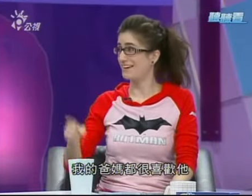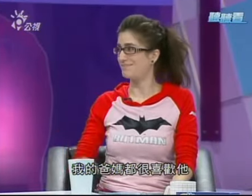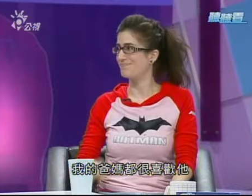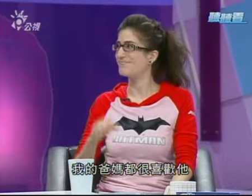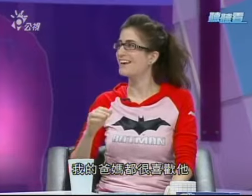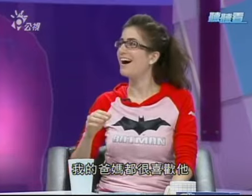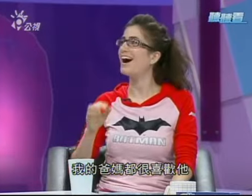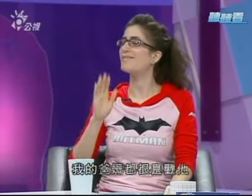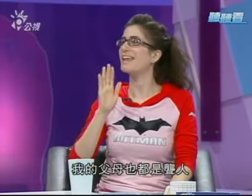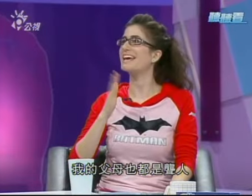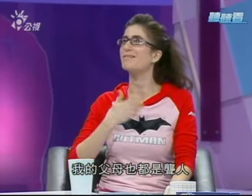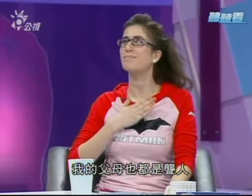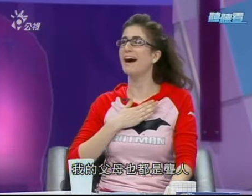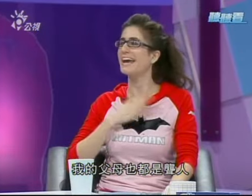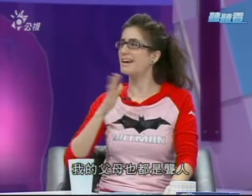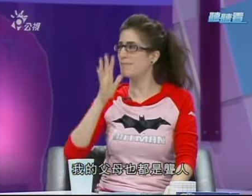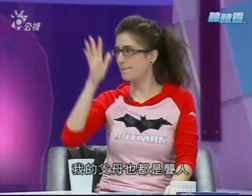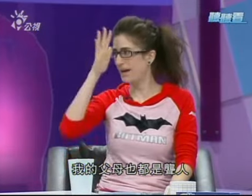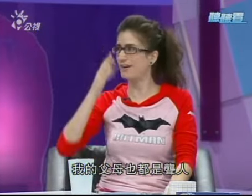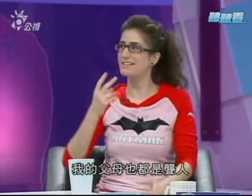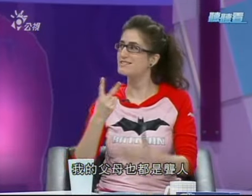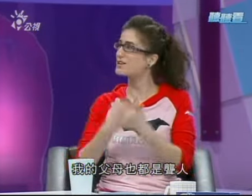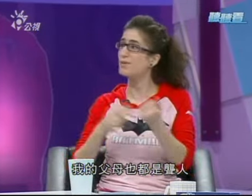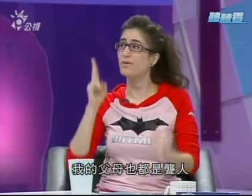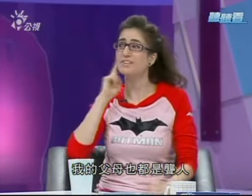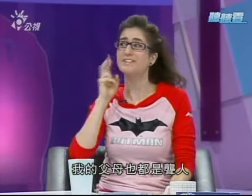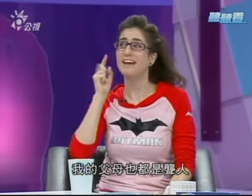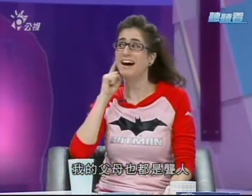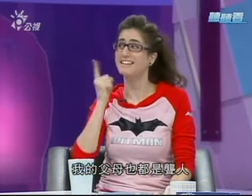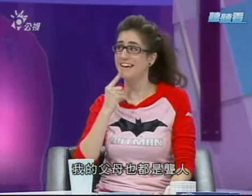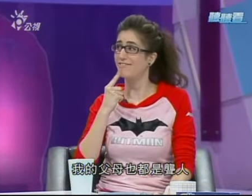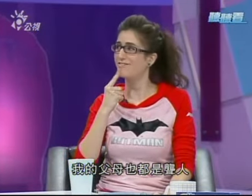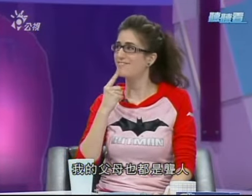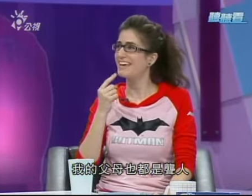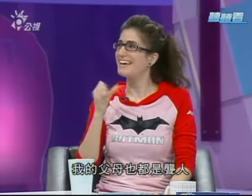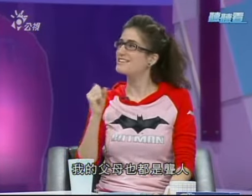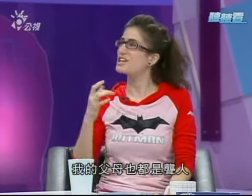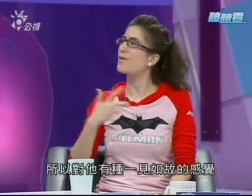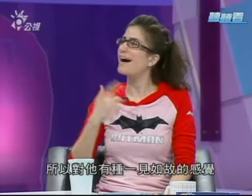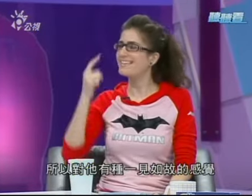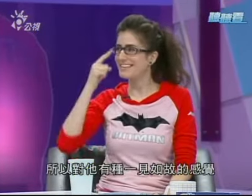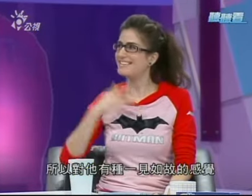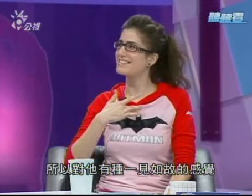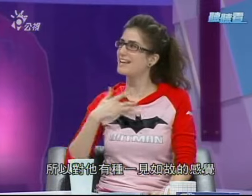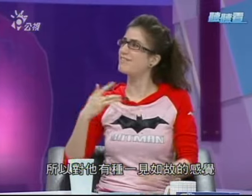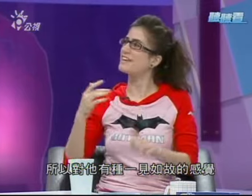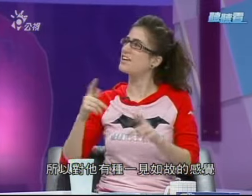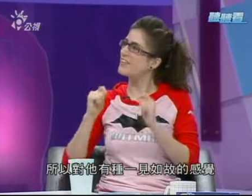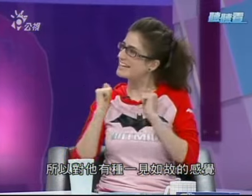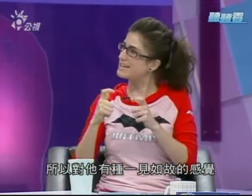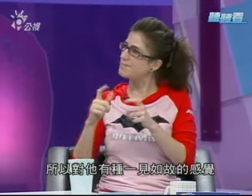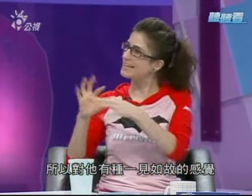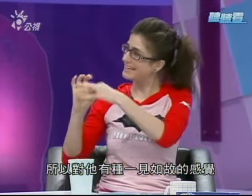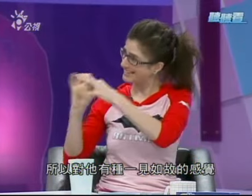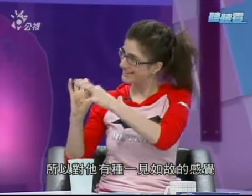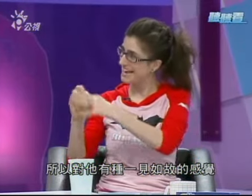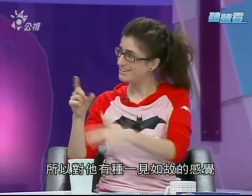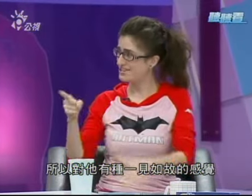himlike my parentsthey're both deafso I think that they feellike an immediate connection